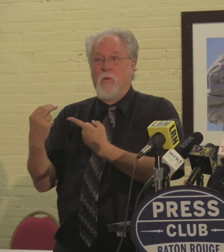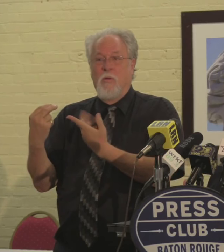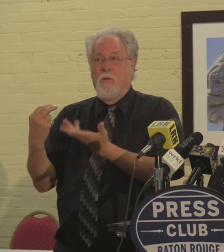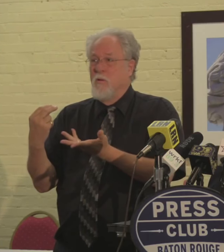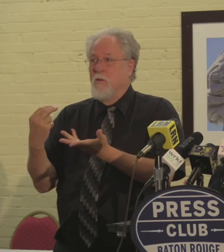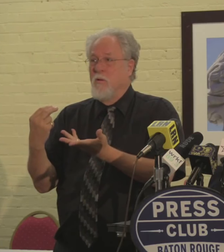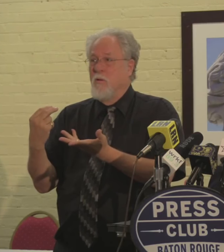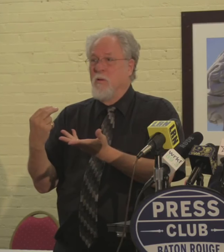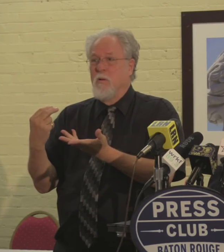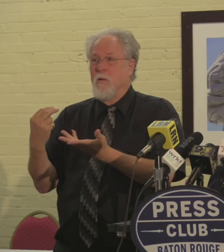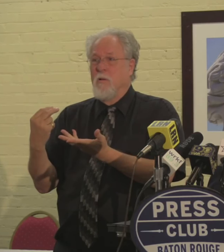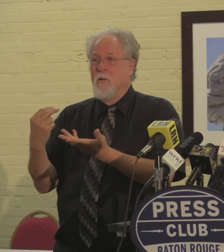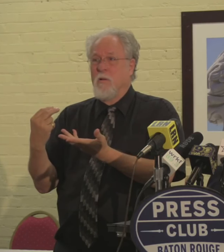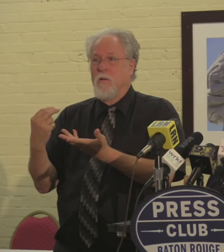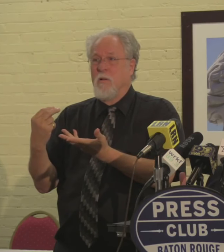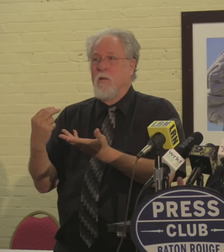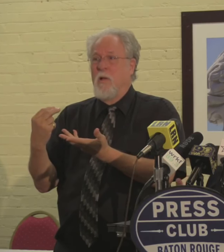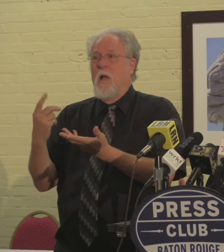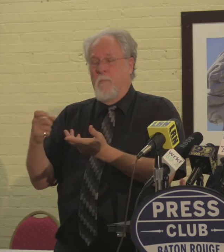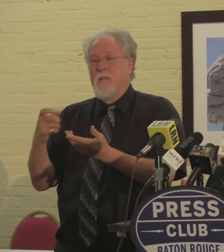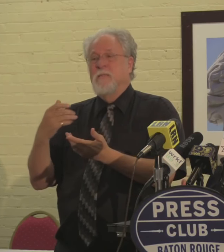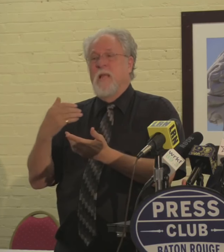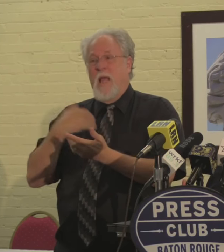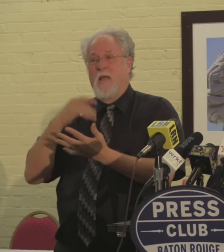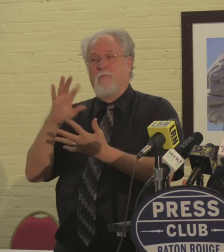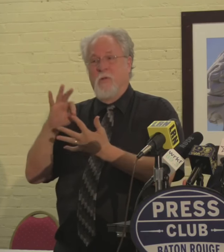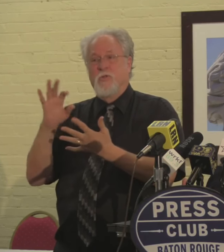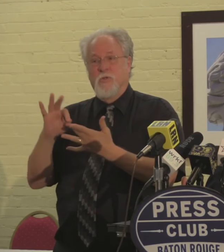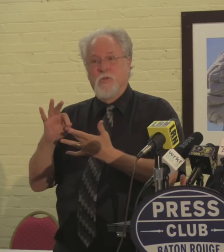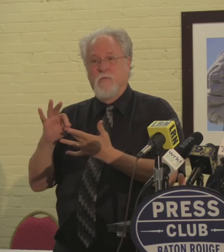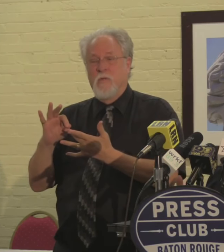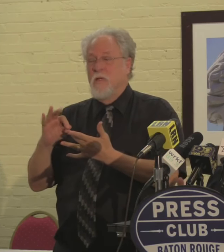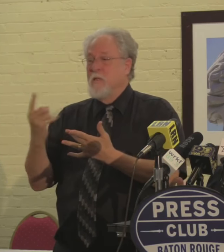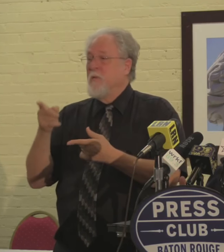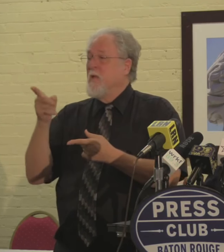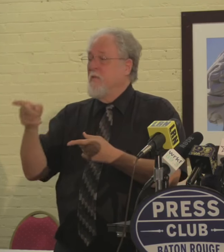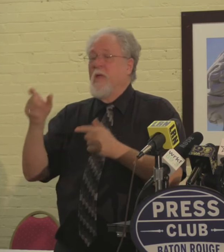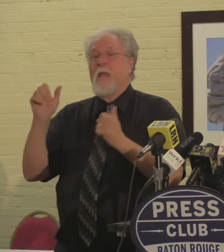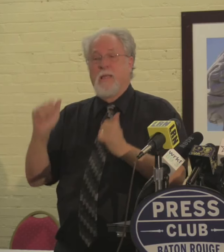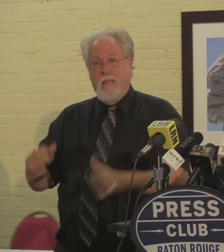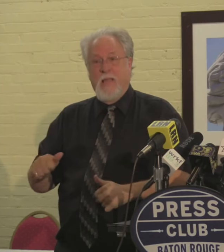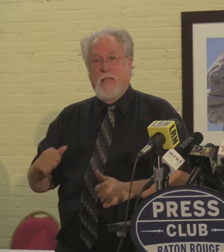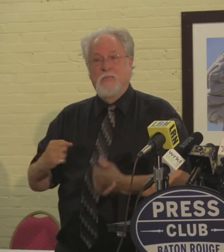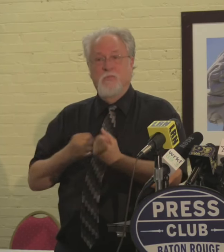has to give way to an alternative, something that they can